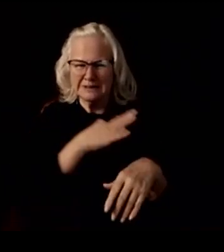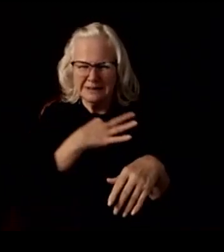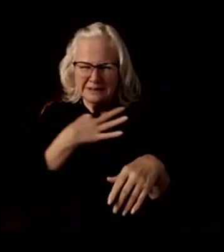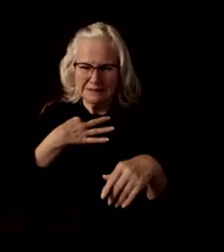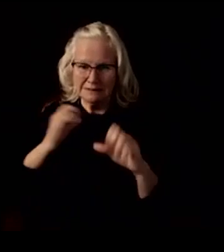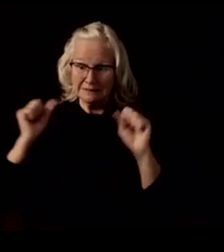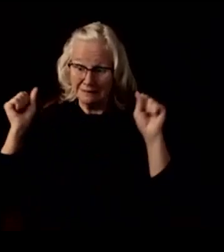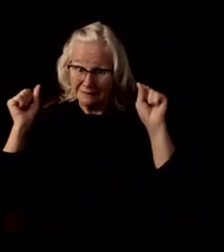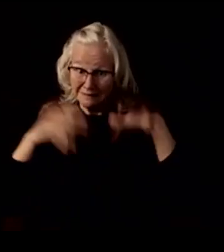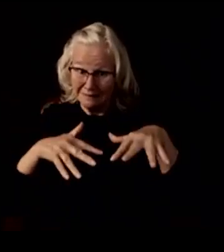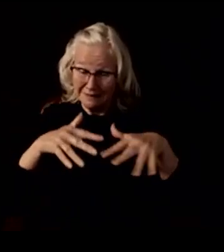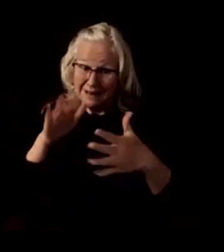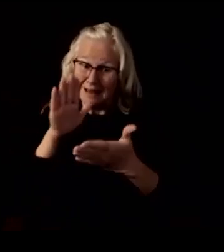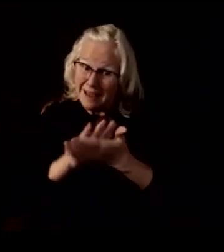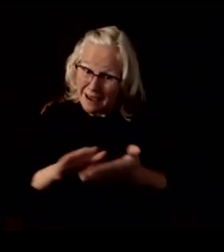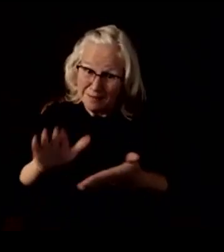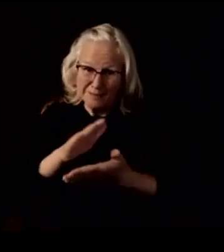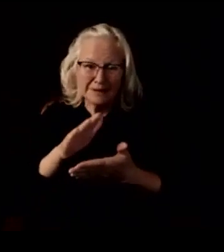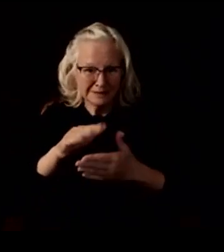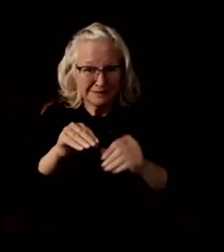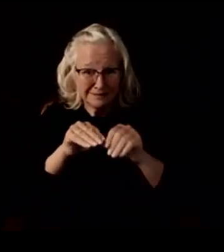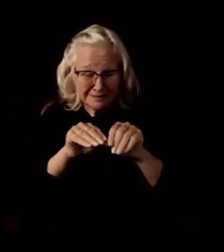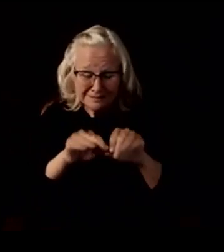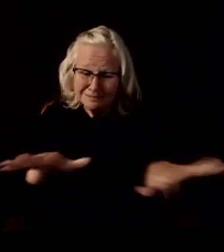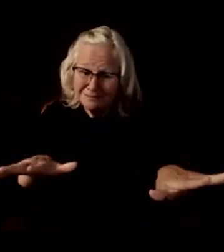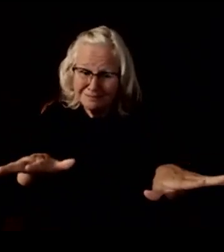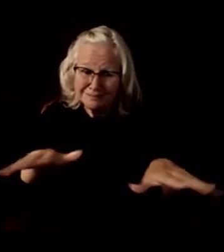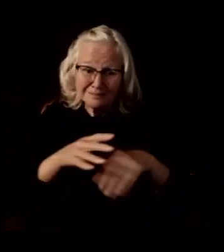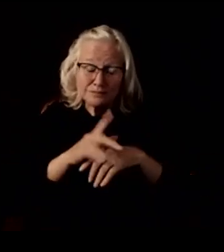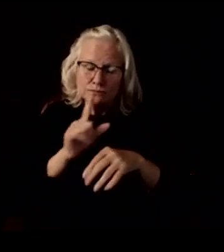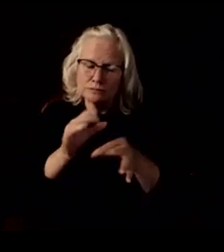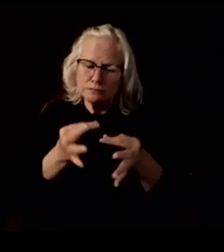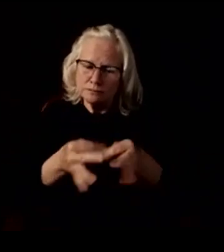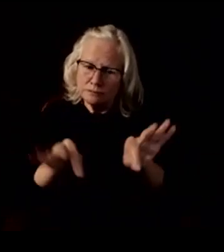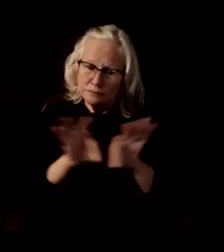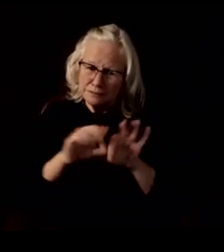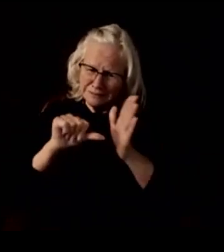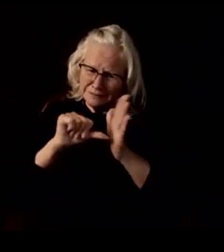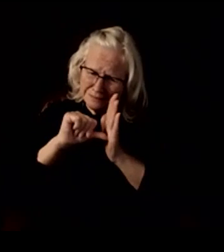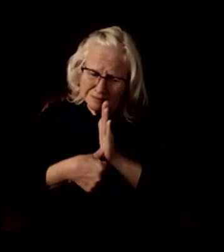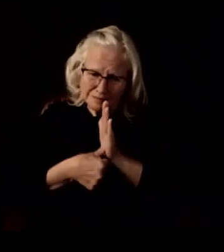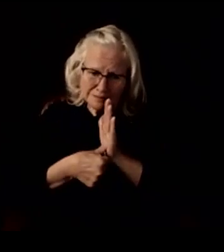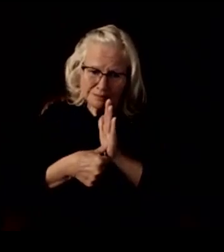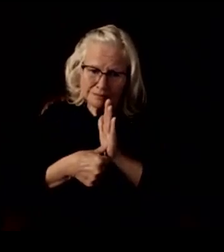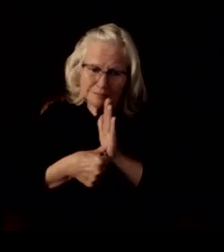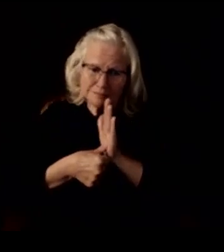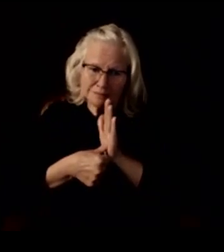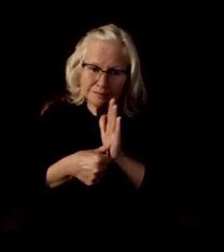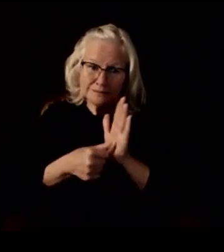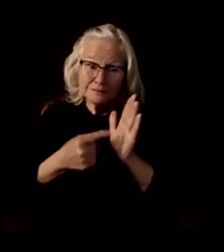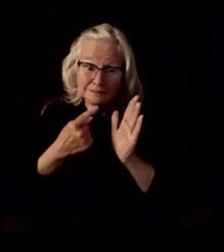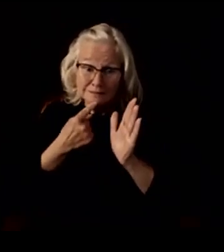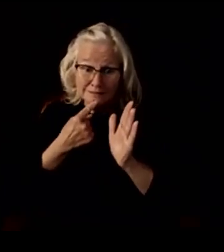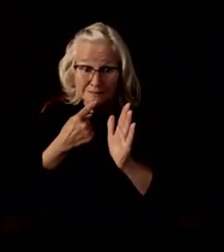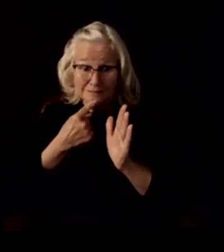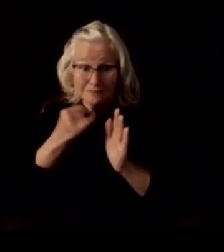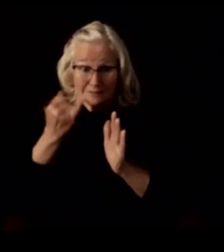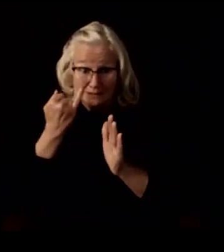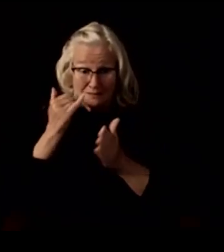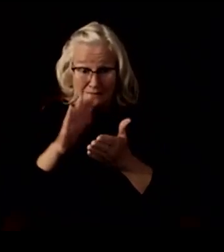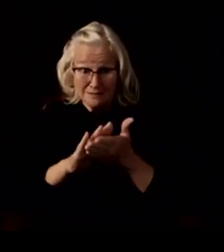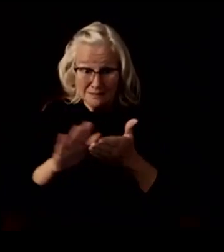recognize that just because a college has an outbreak, that doesn't necessarily mean the institution did something wrong. In fact, most of the cases